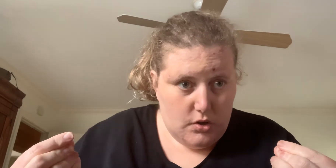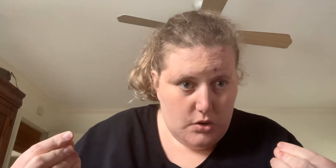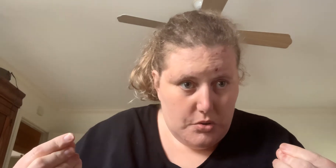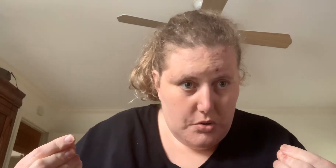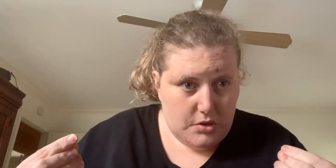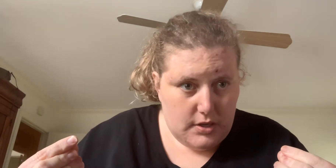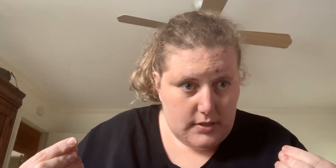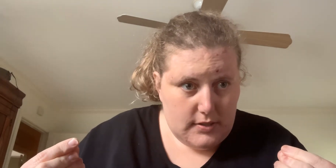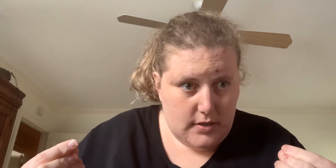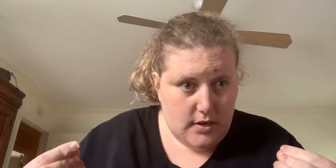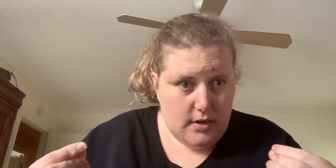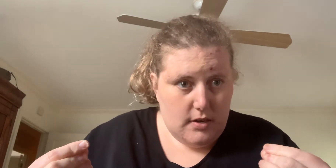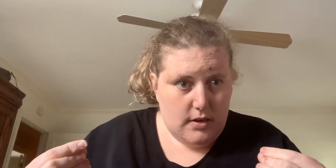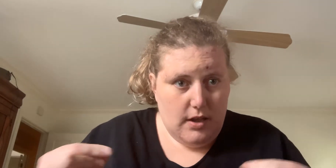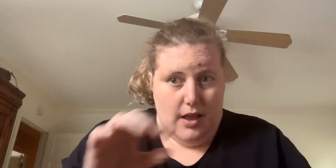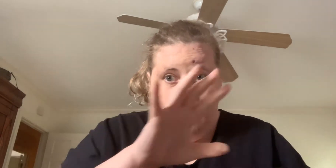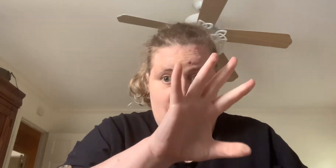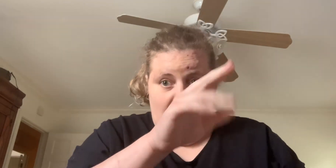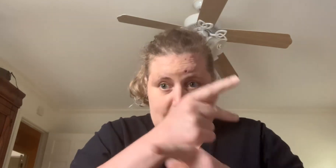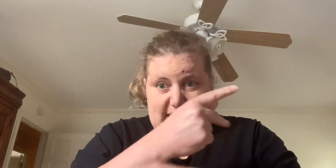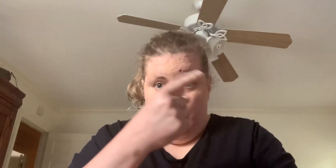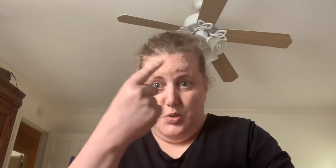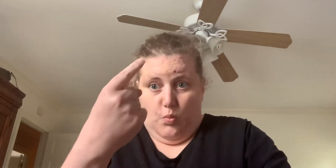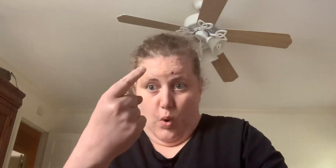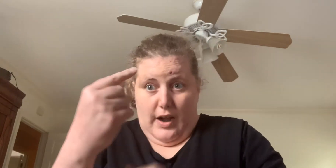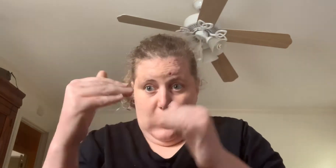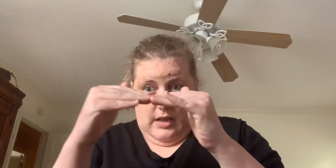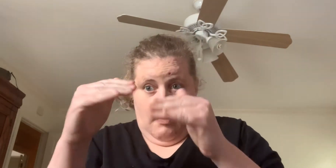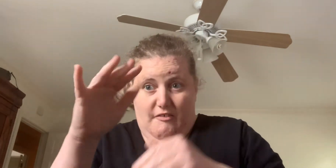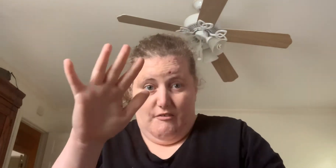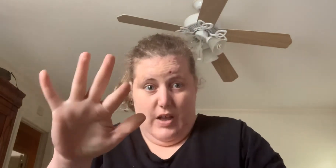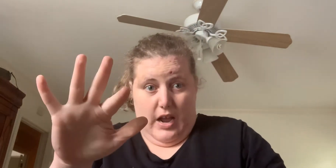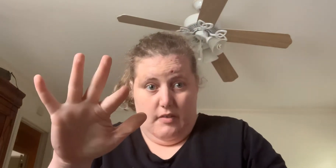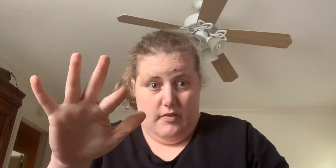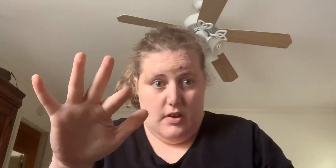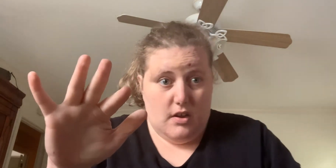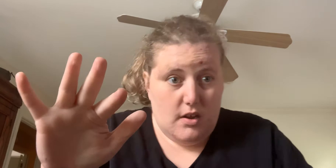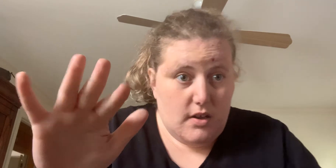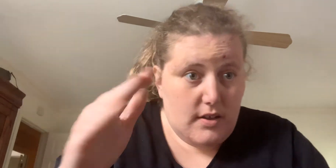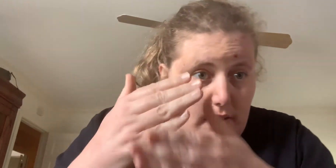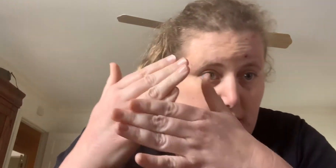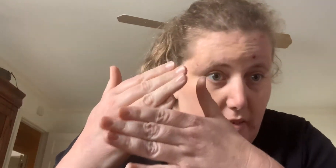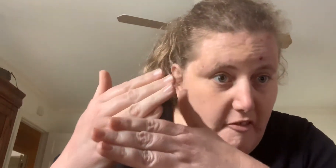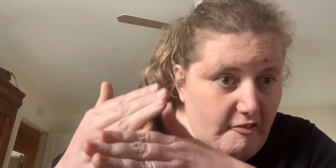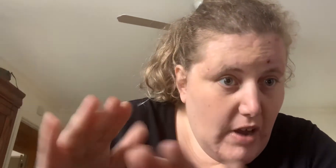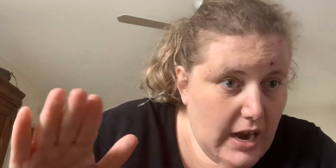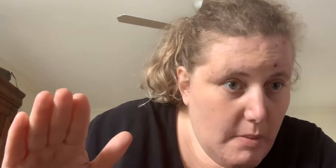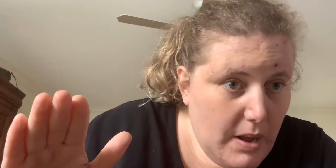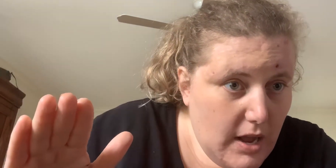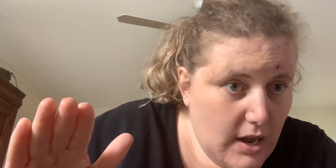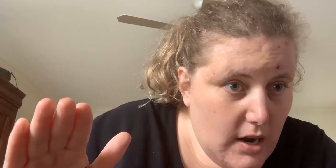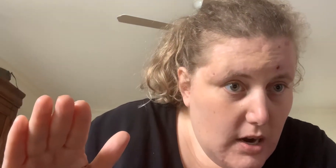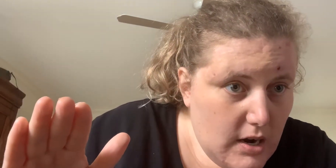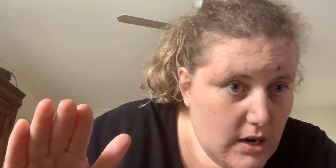N2 are needed to make 5 moles of NH3. That's what that problem was asking